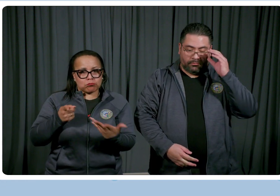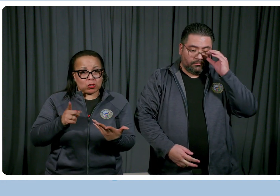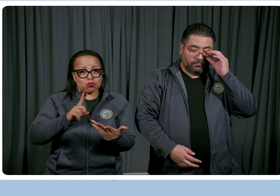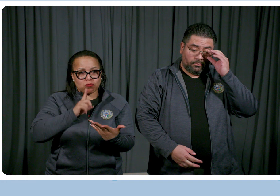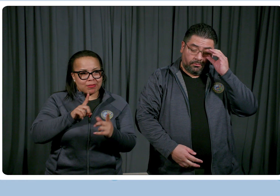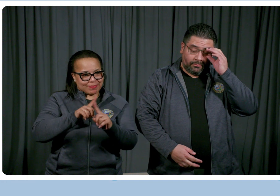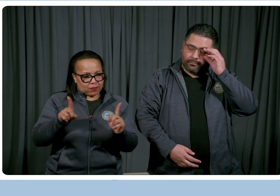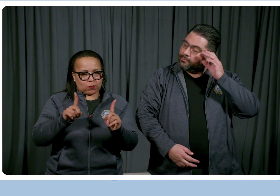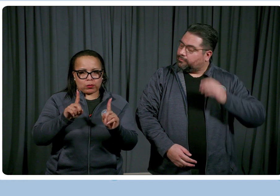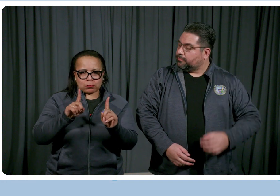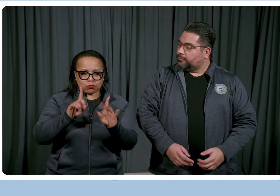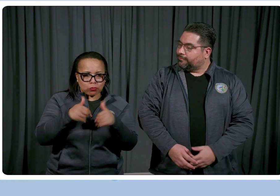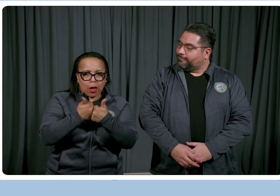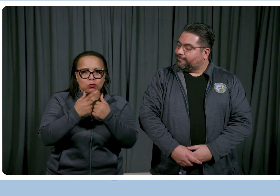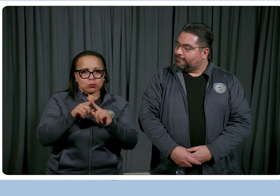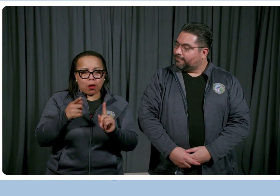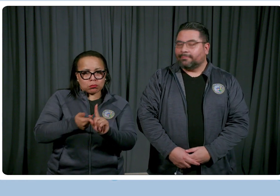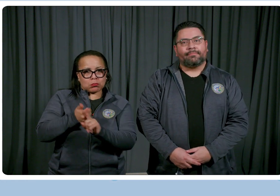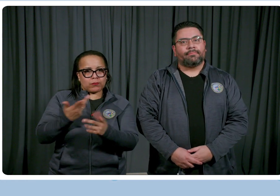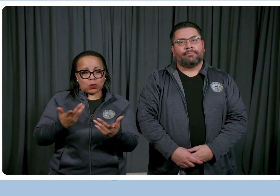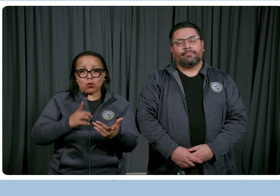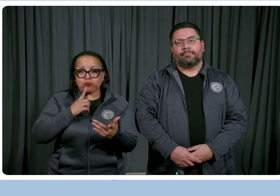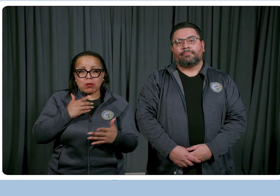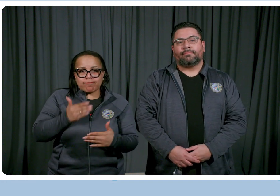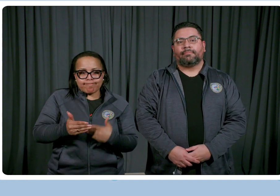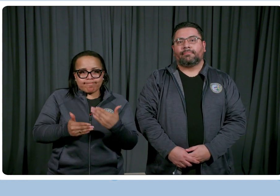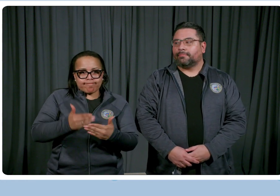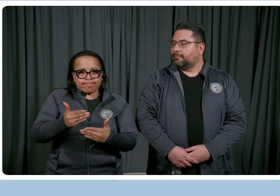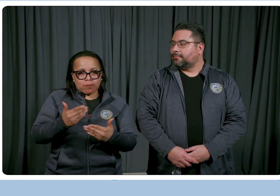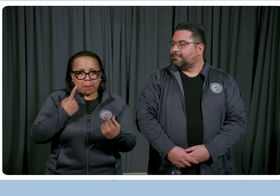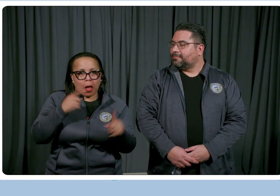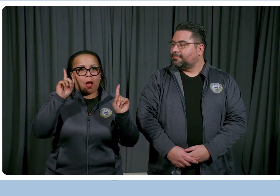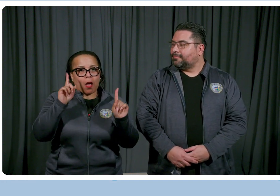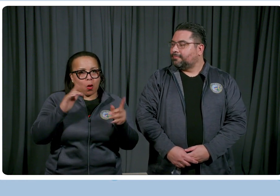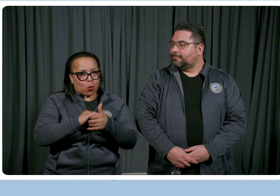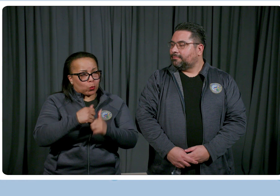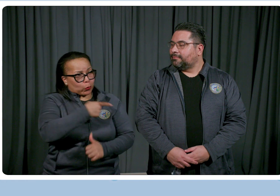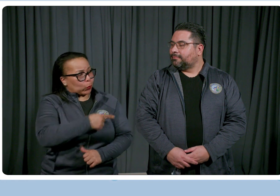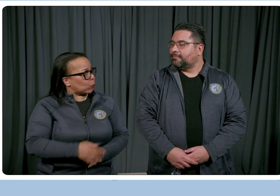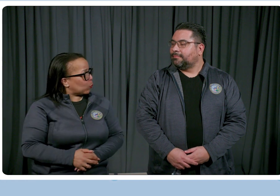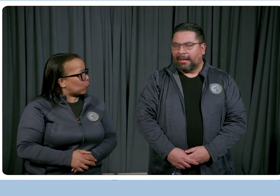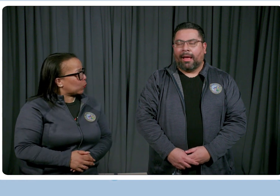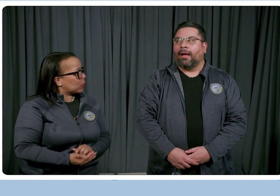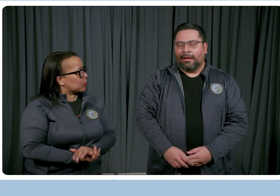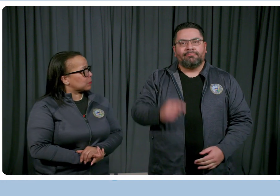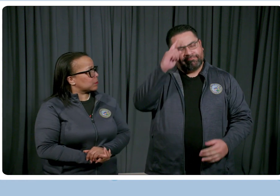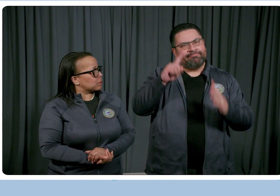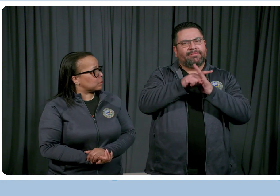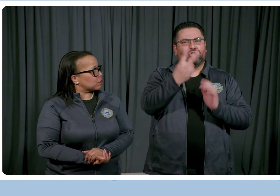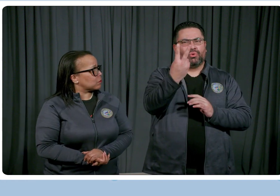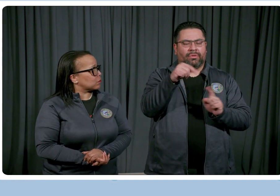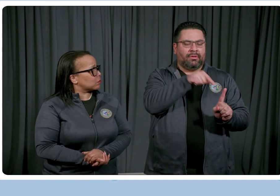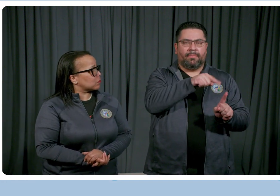and have had different kinds of challenges, but who have experienced success working with you? Yeah, so 2 come